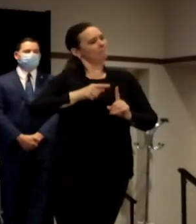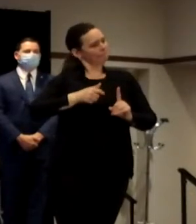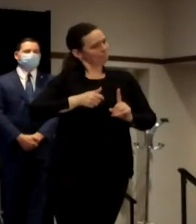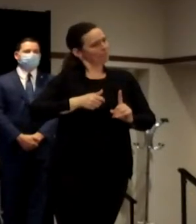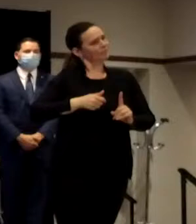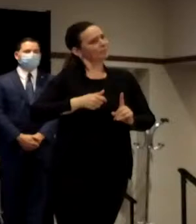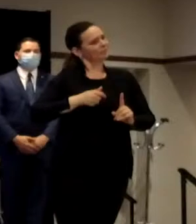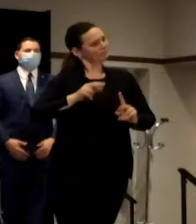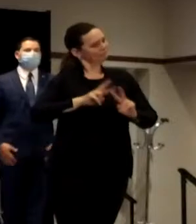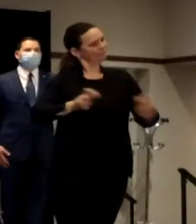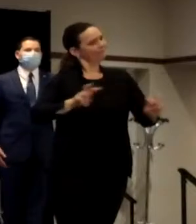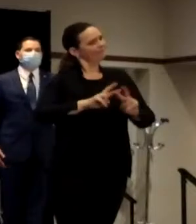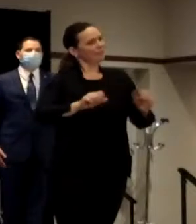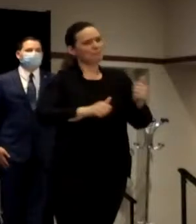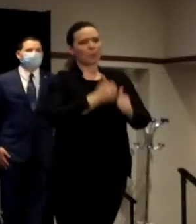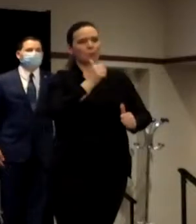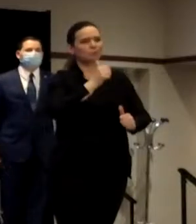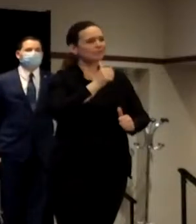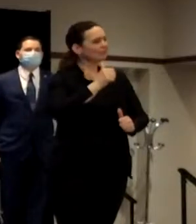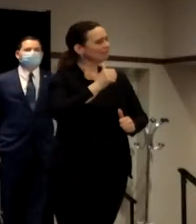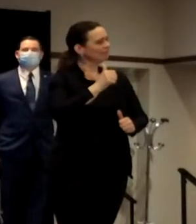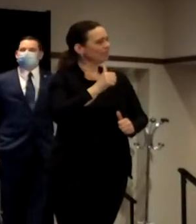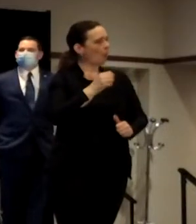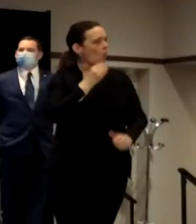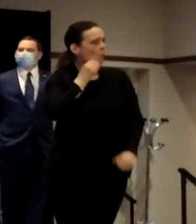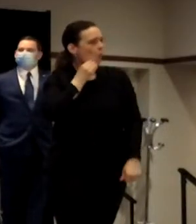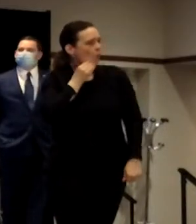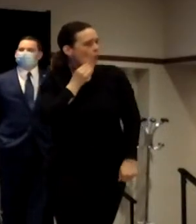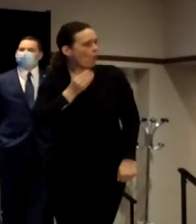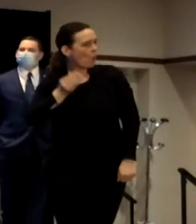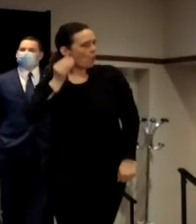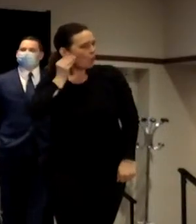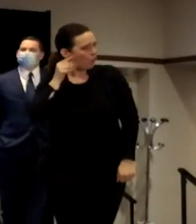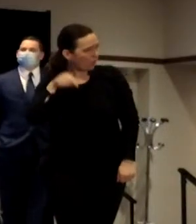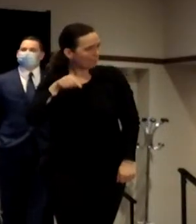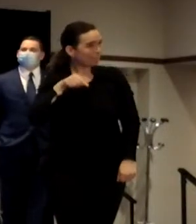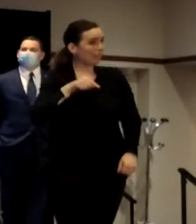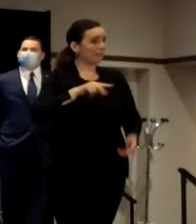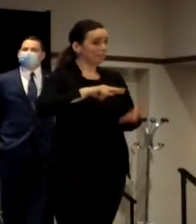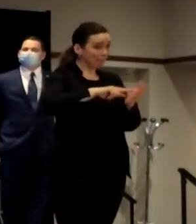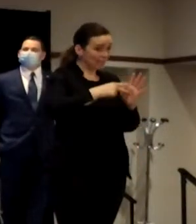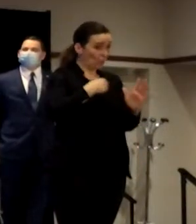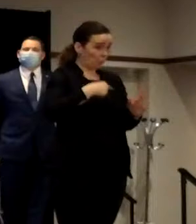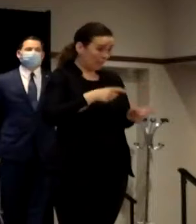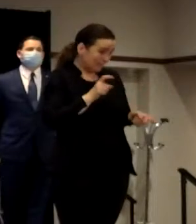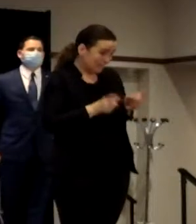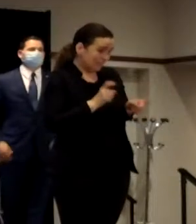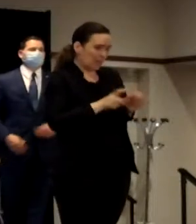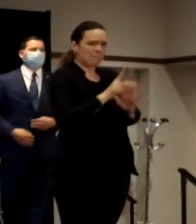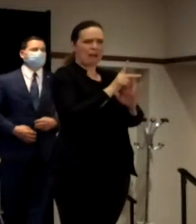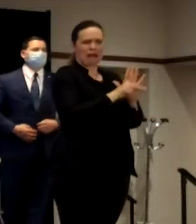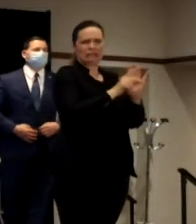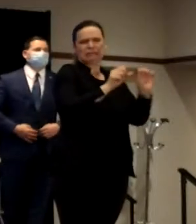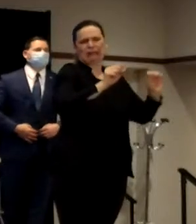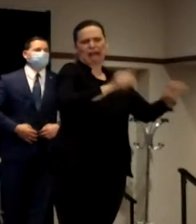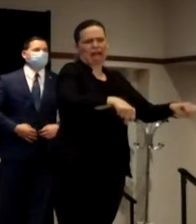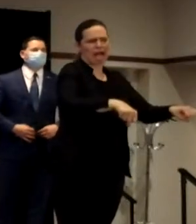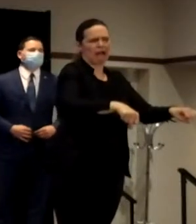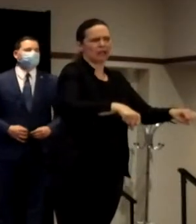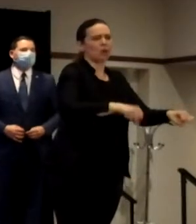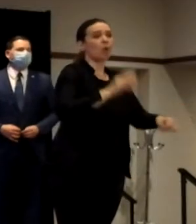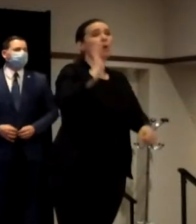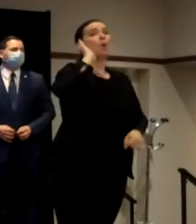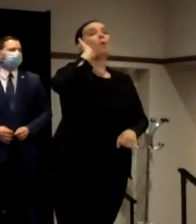month. That's how we modify the policy. And we'll work through with them. And you will know that yourself also.